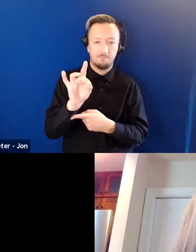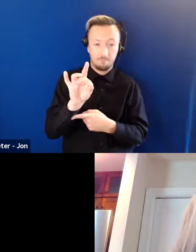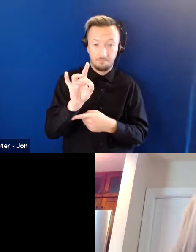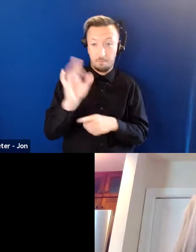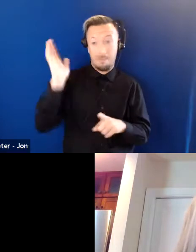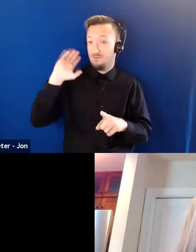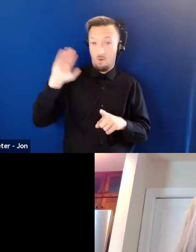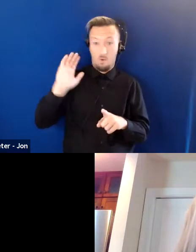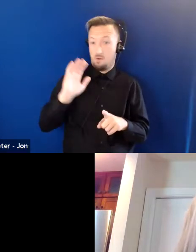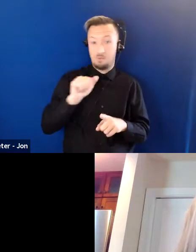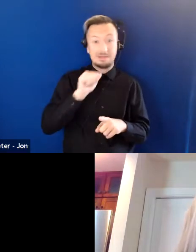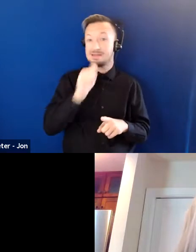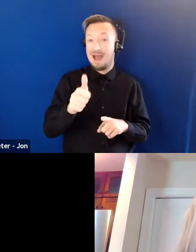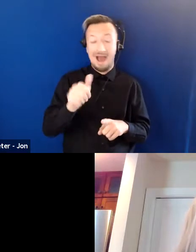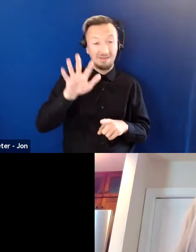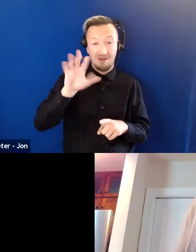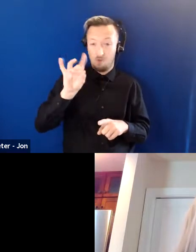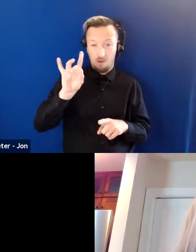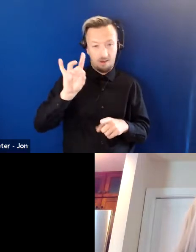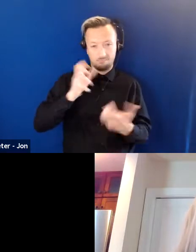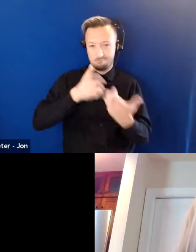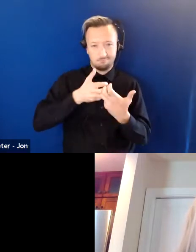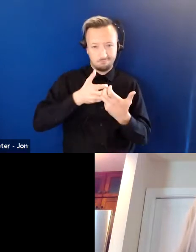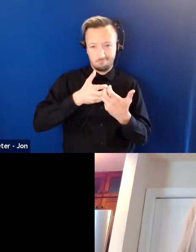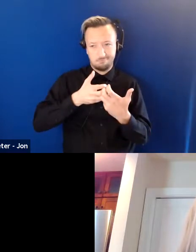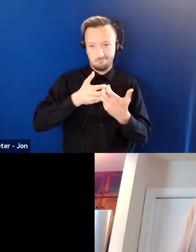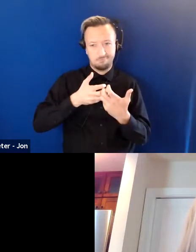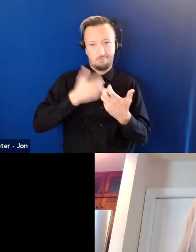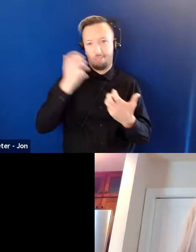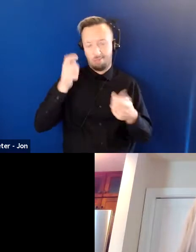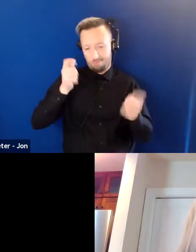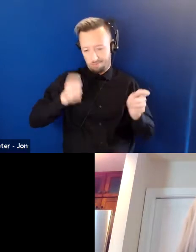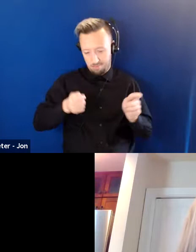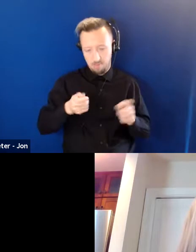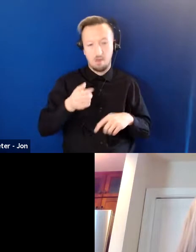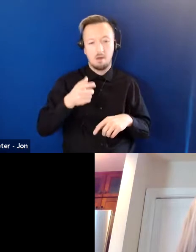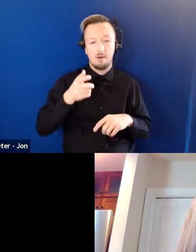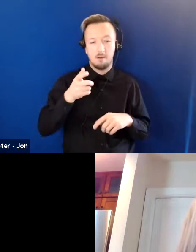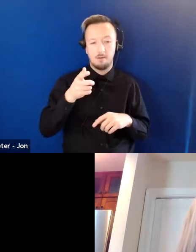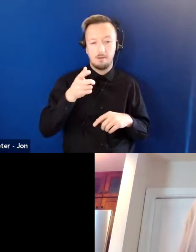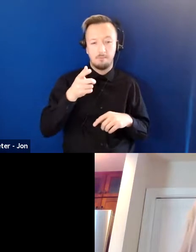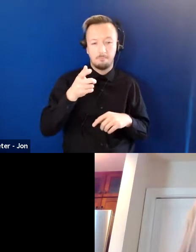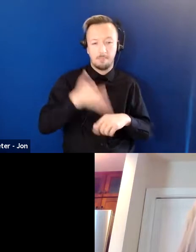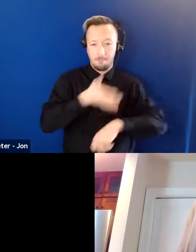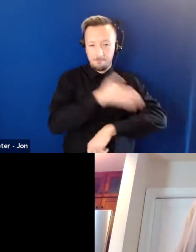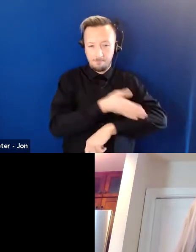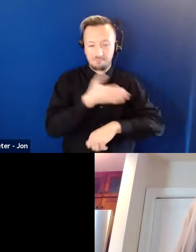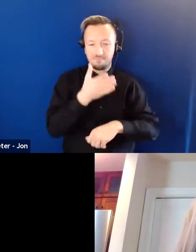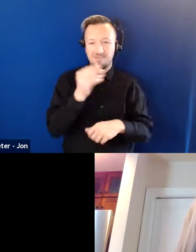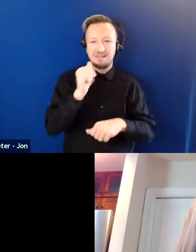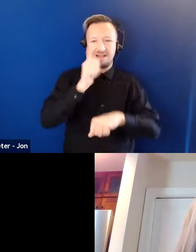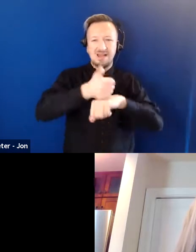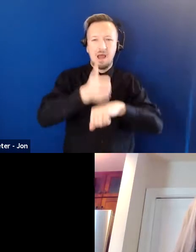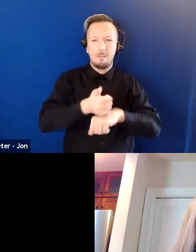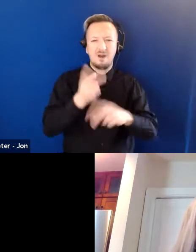wasn't before. We created a visual content